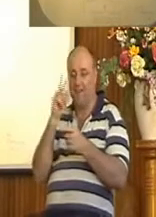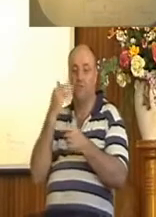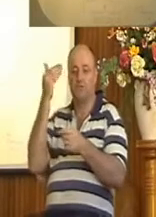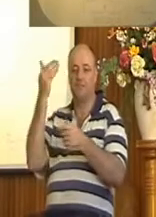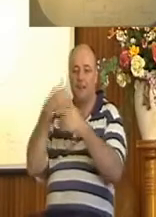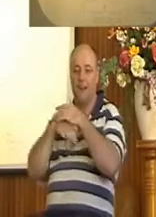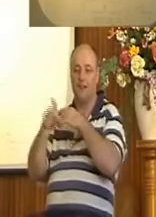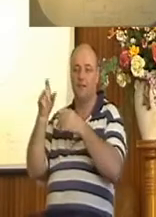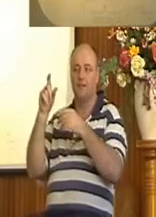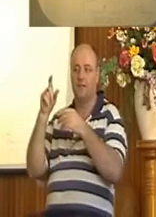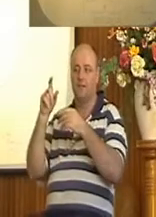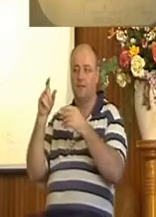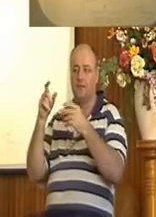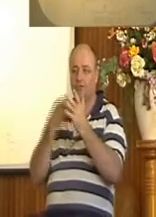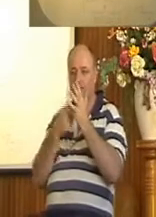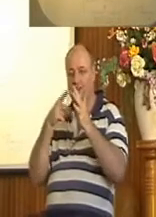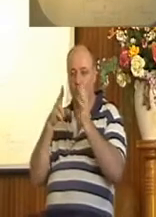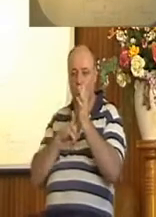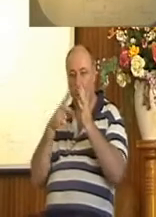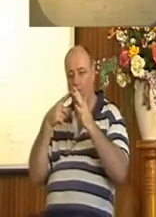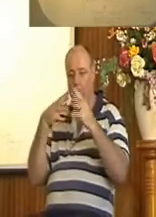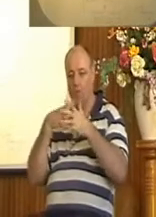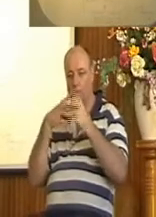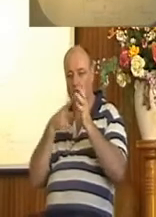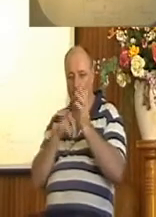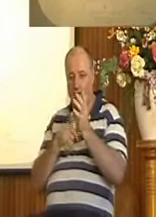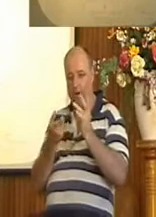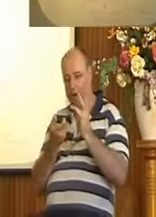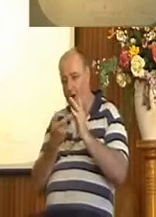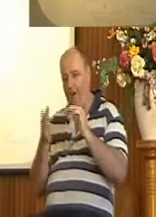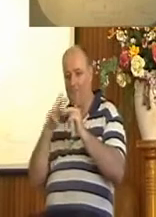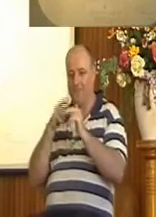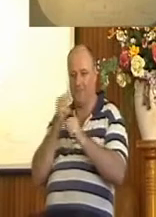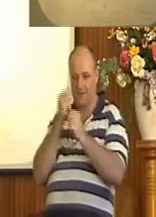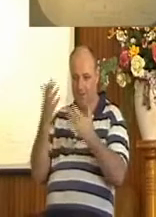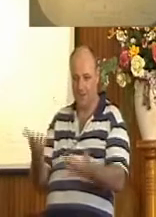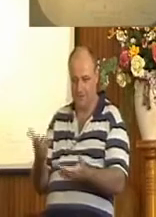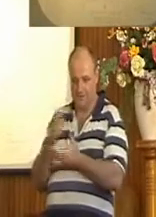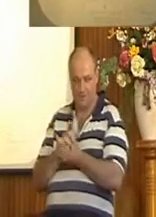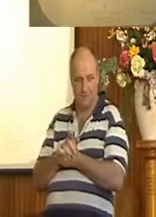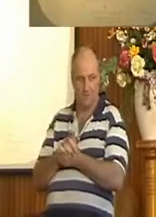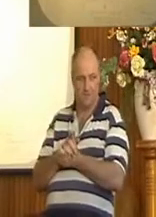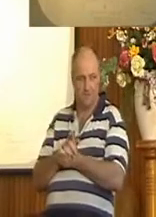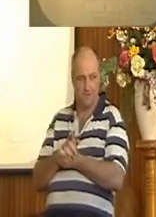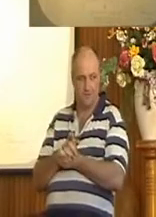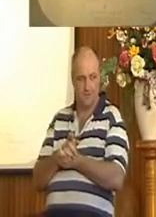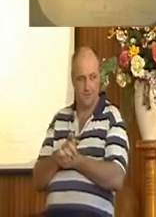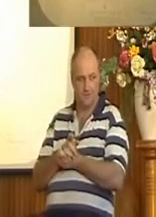All right, defense is apologia, from which we get the Bible school